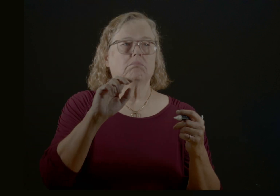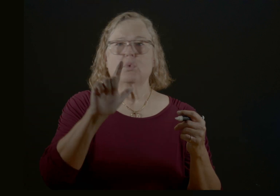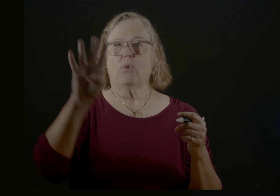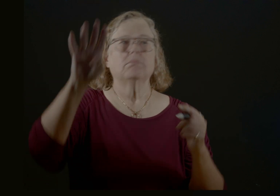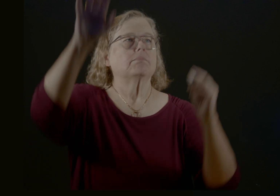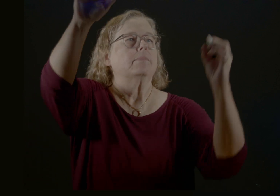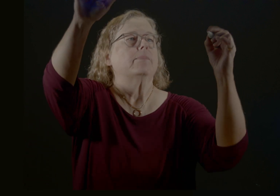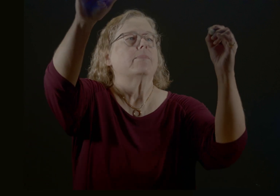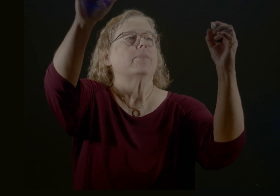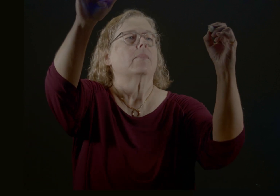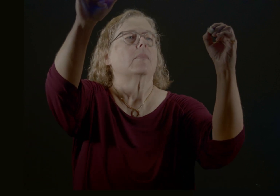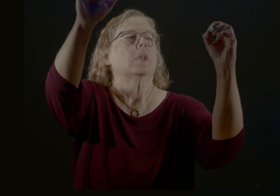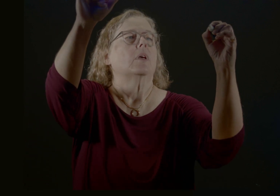Let's try the number 24.